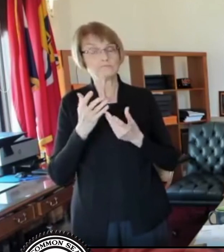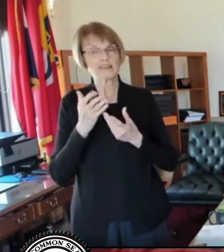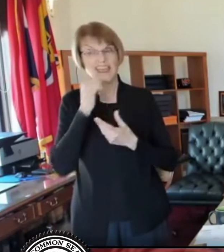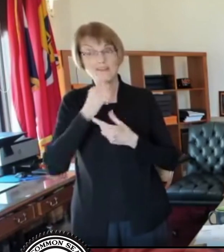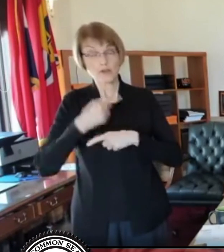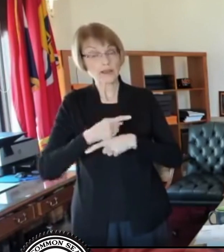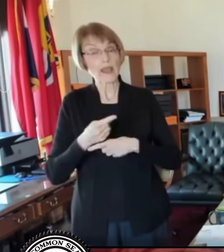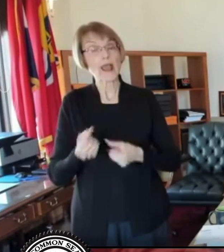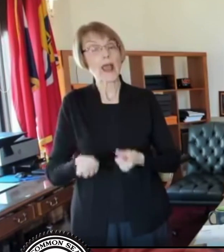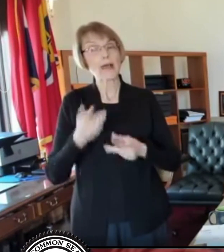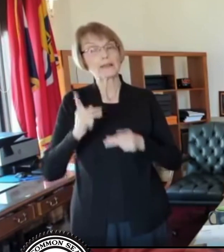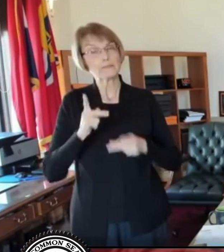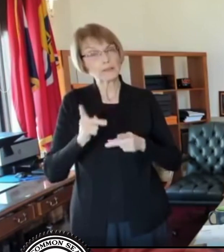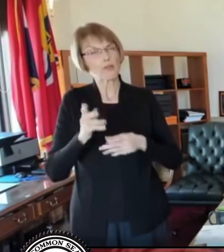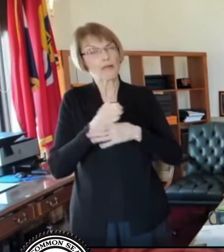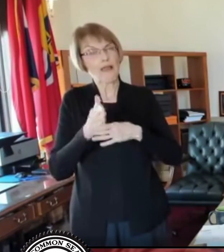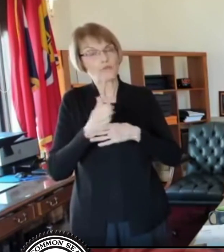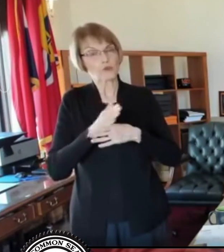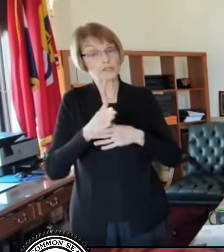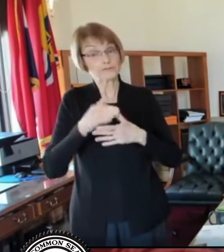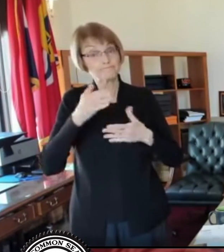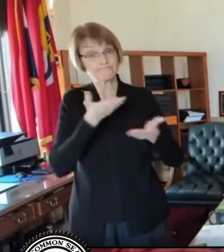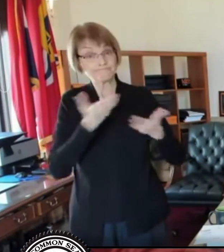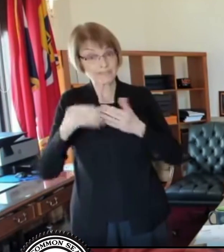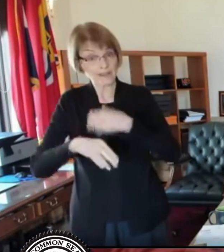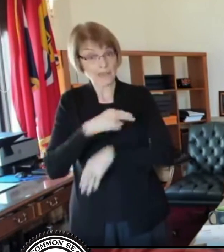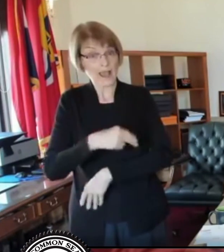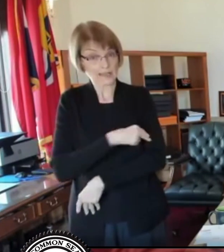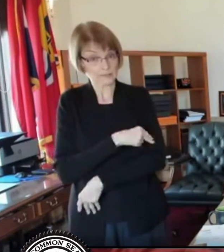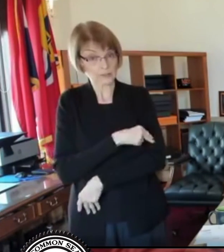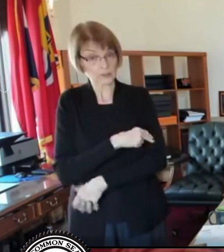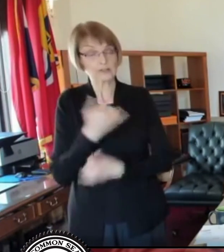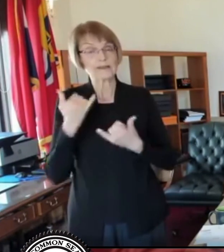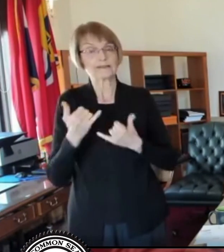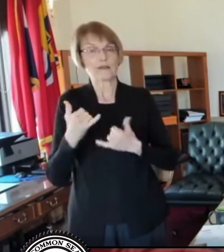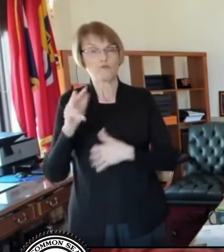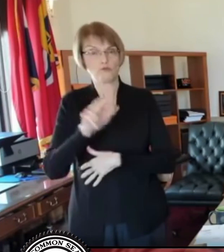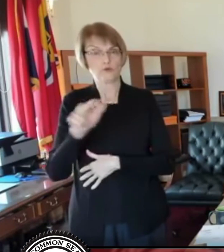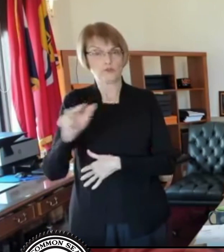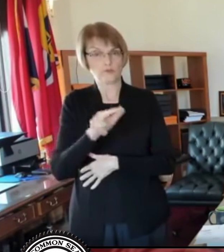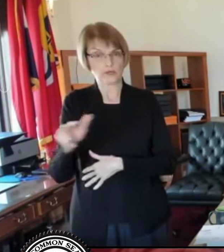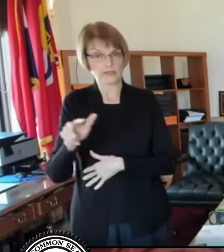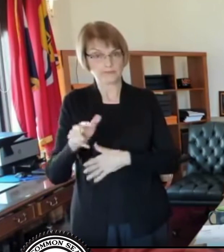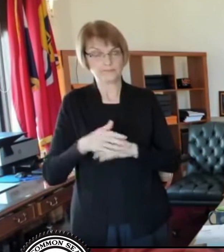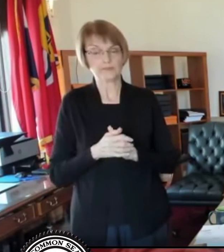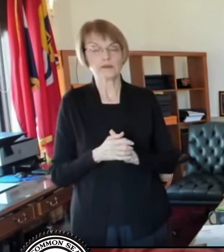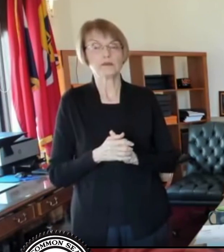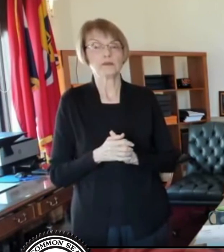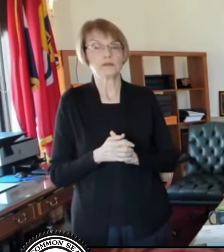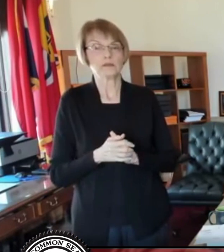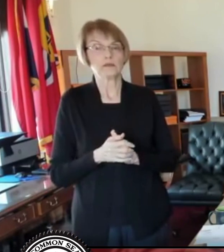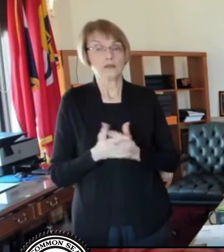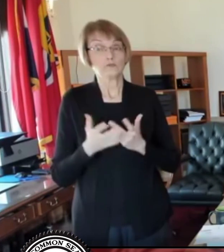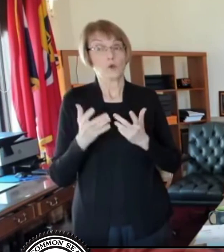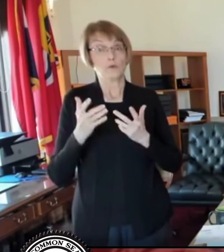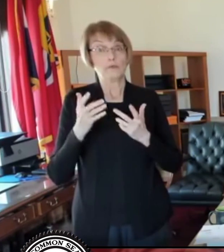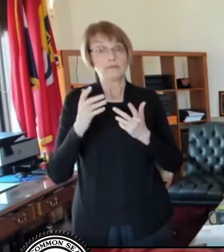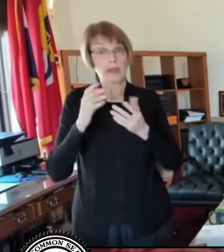these 4 major hospital systems is now at 33. We dropped below